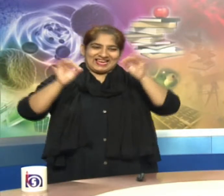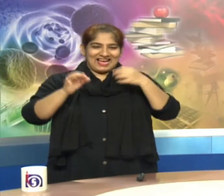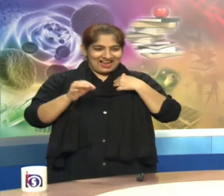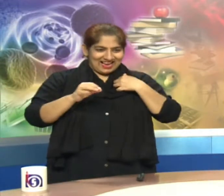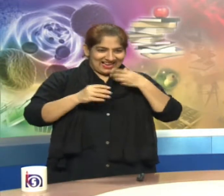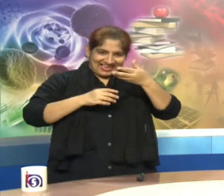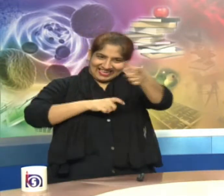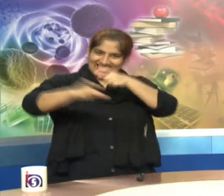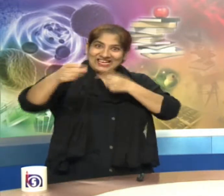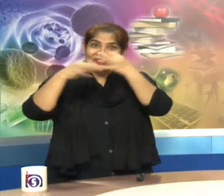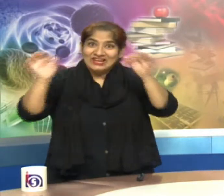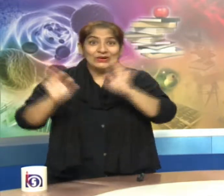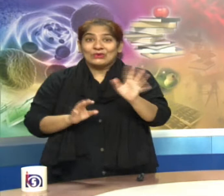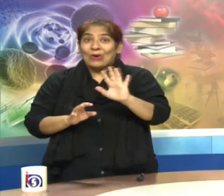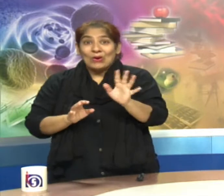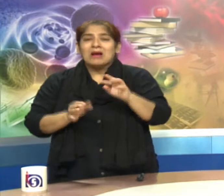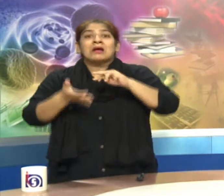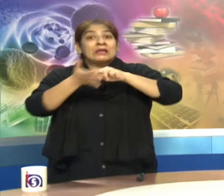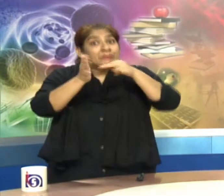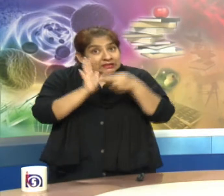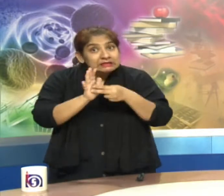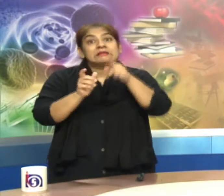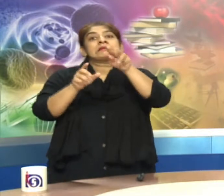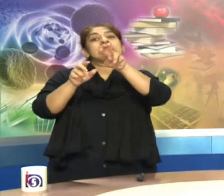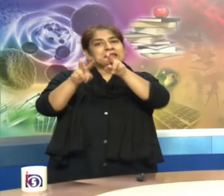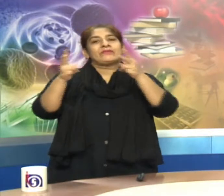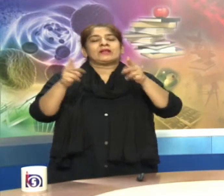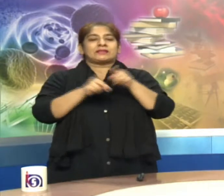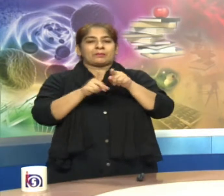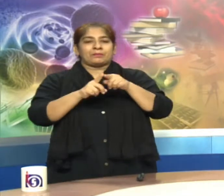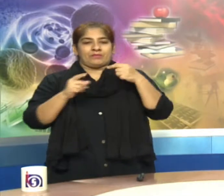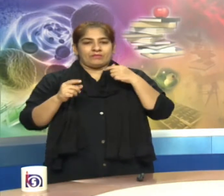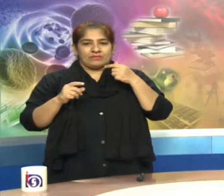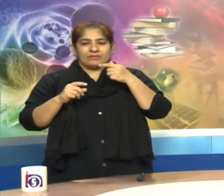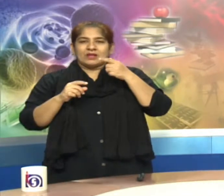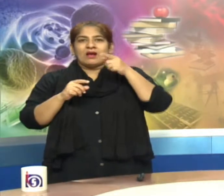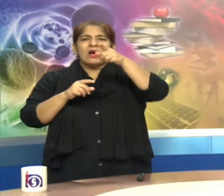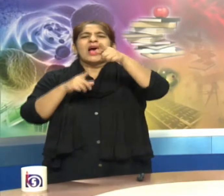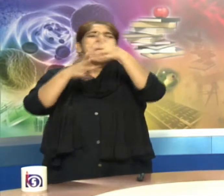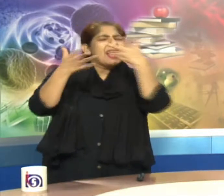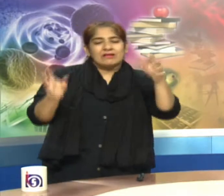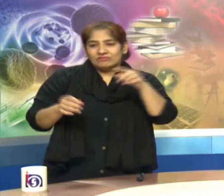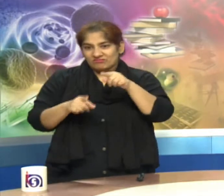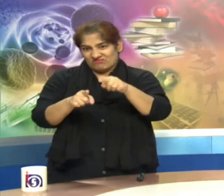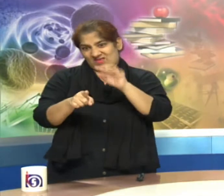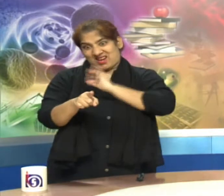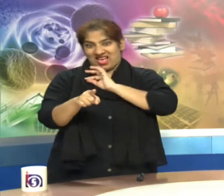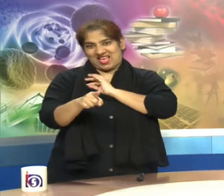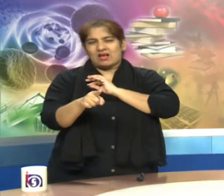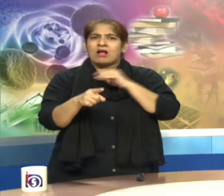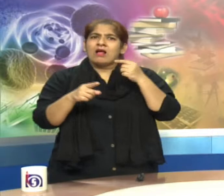exchange offer. It is also an important tool. Exchange offer, let me explain you. Like